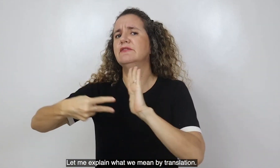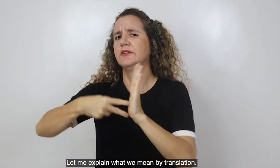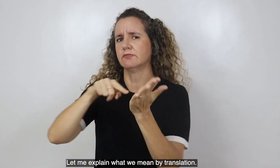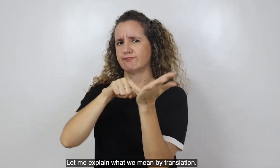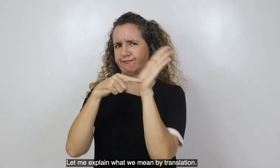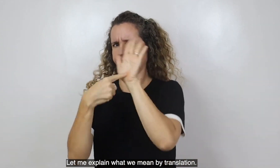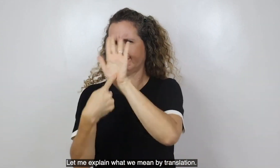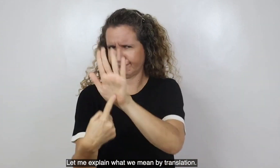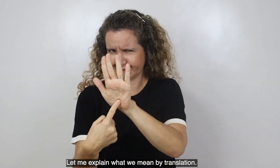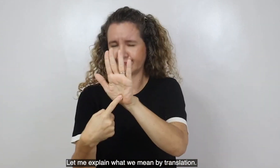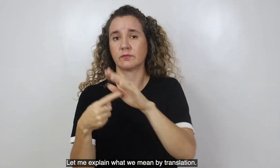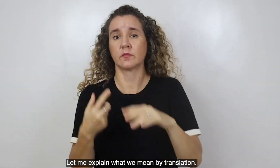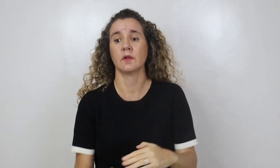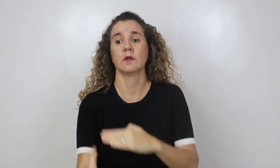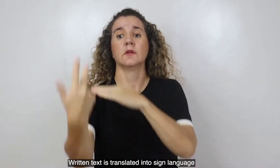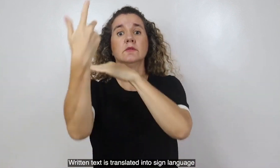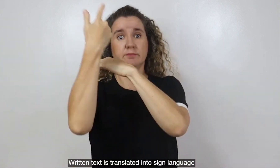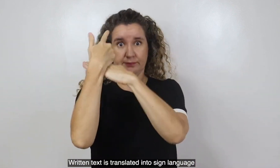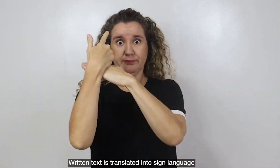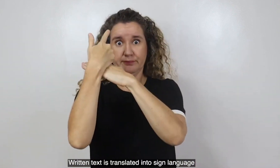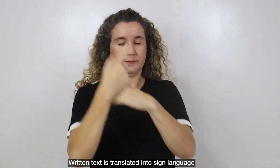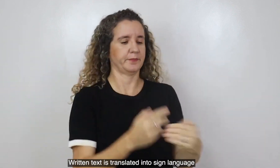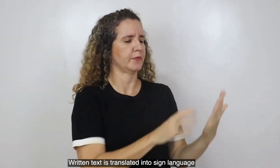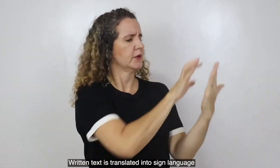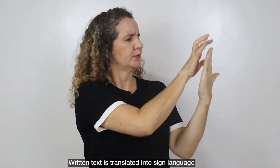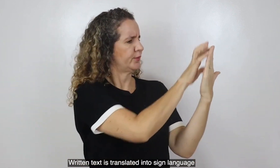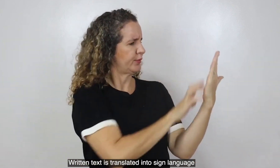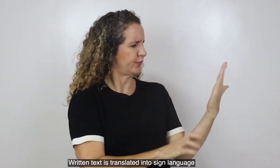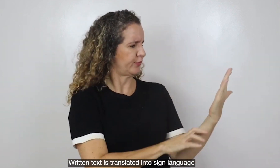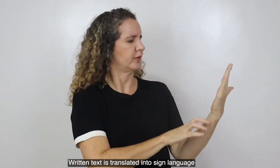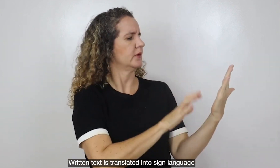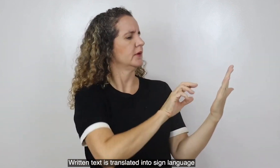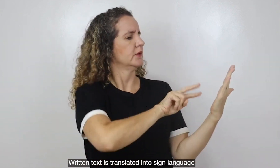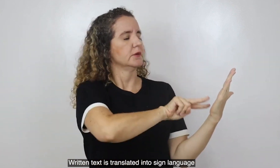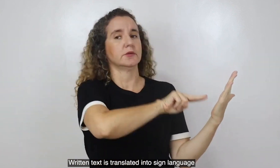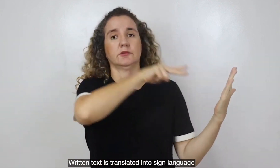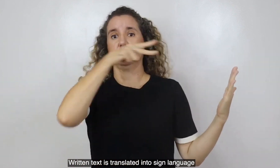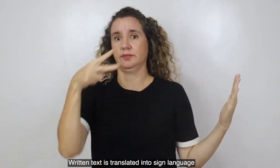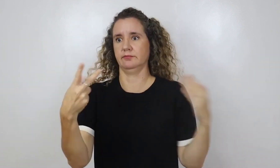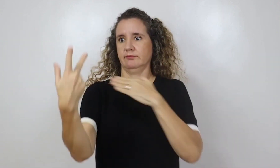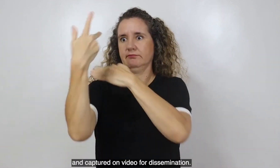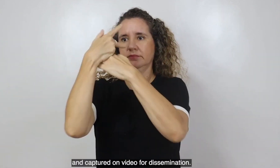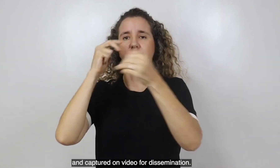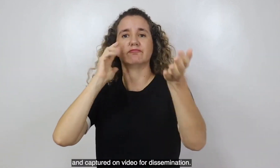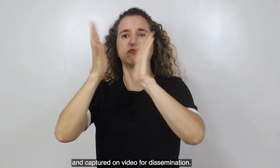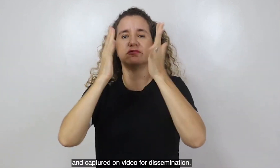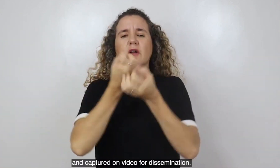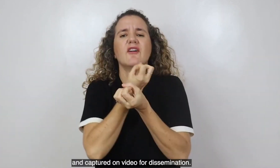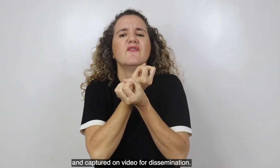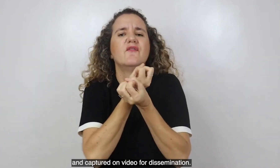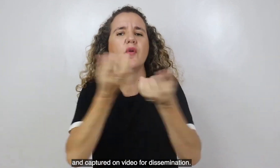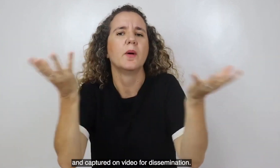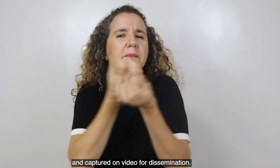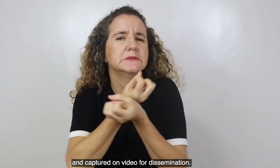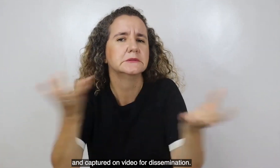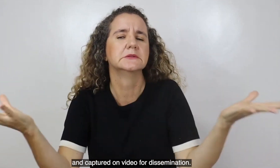is translated into sign language and captured on video for dissemination. This could be on social